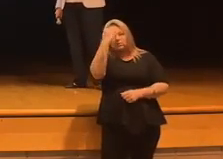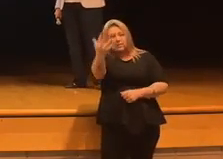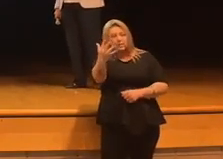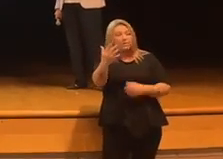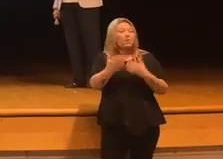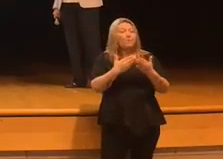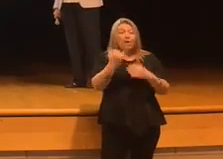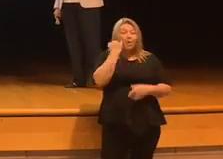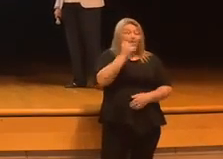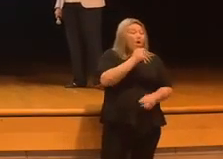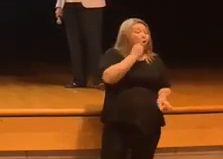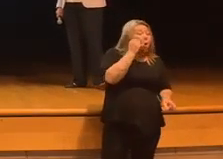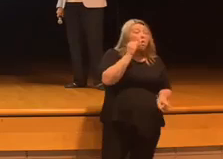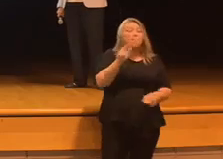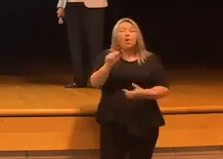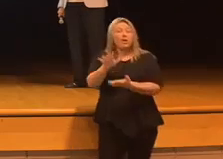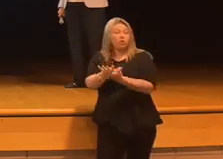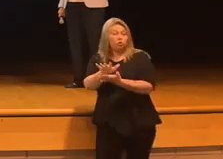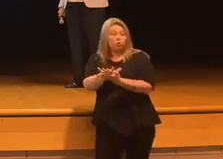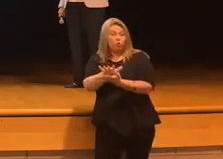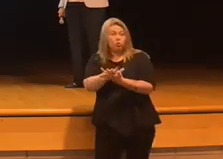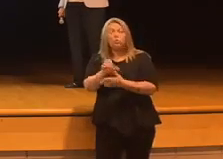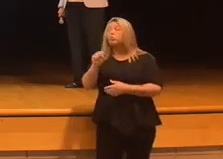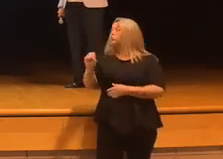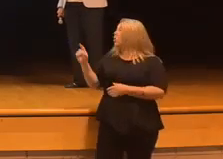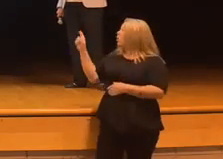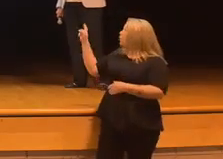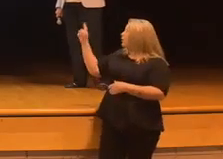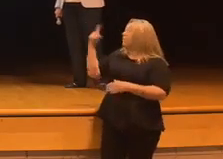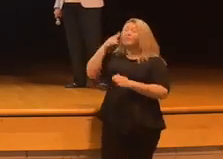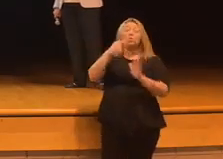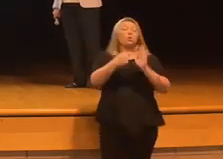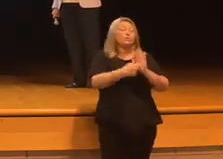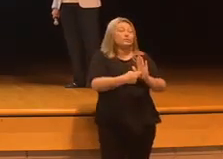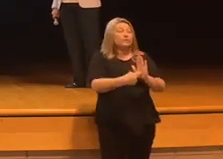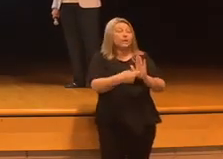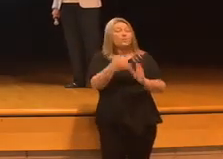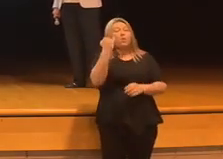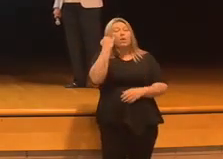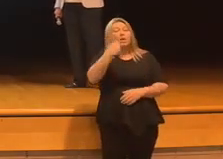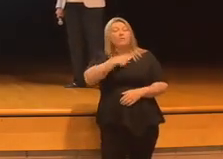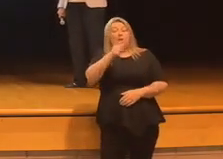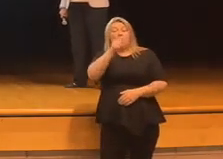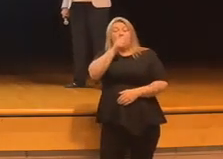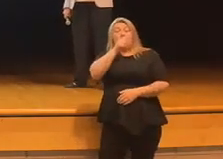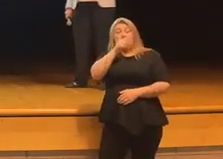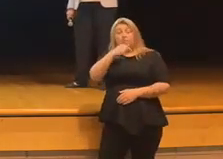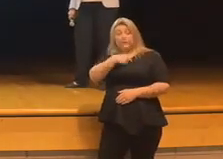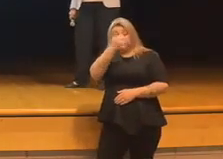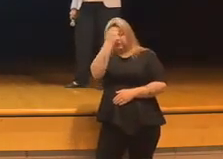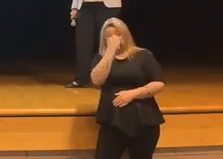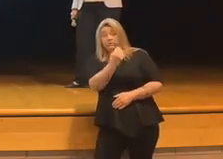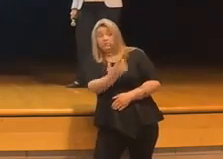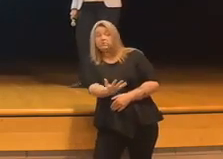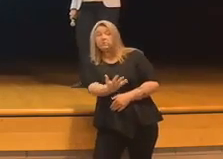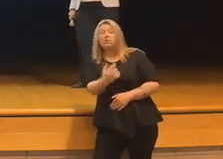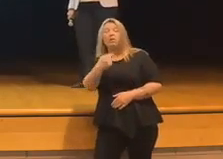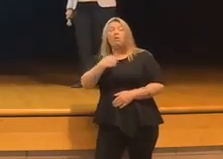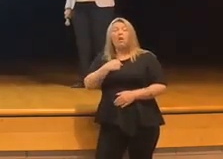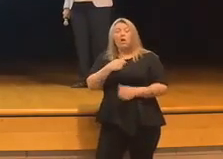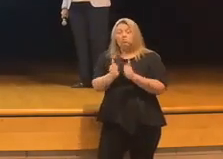home. So as far as the tip app goes, for example, if I was an anonymous tipster, and I put a tip in that